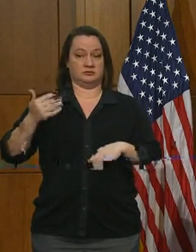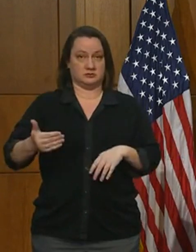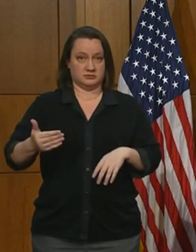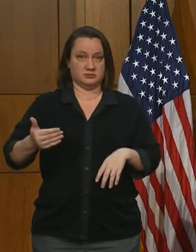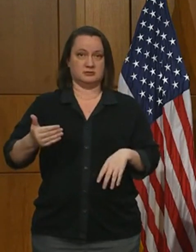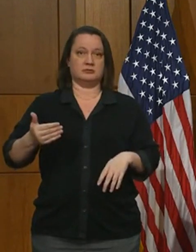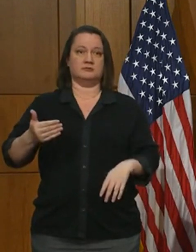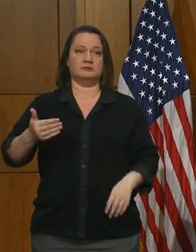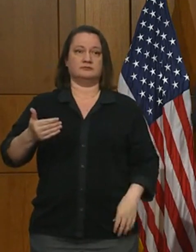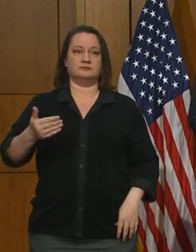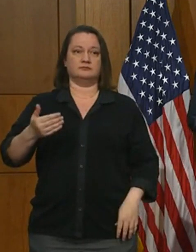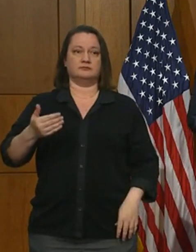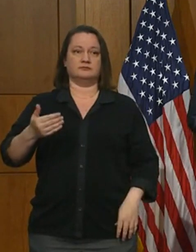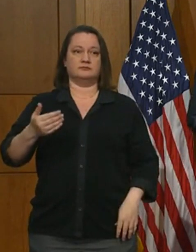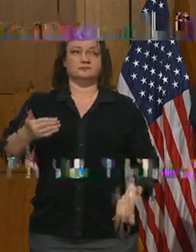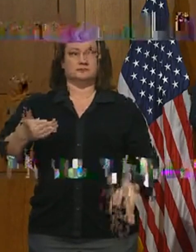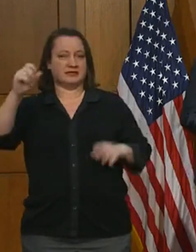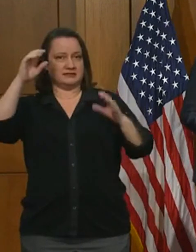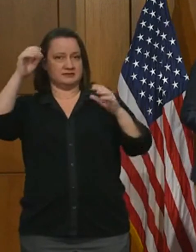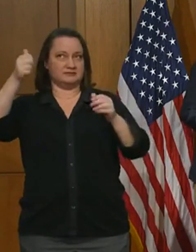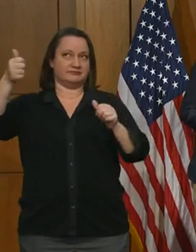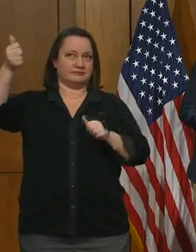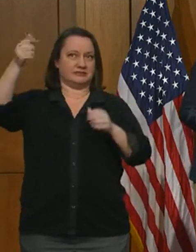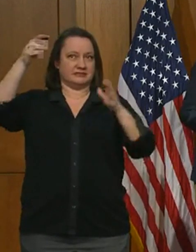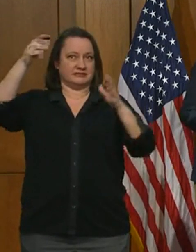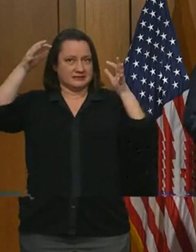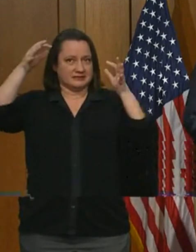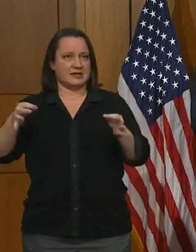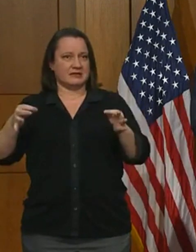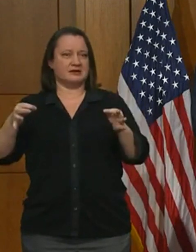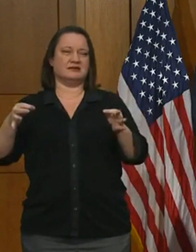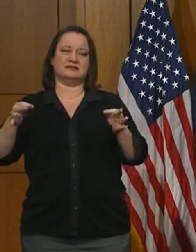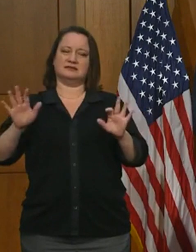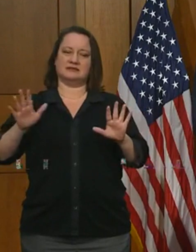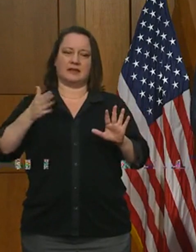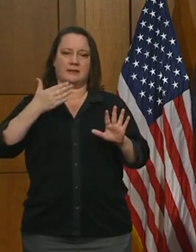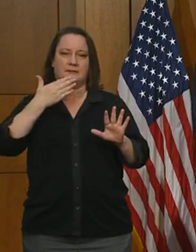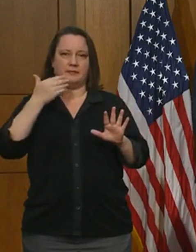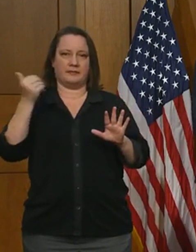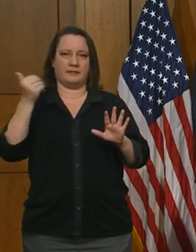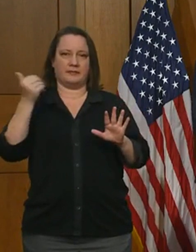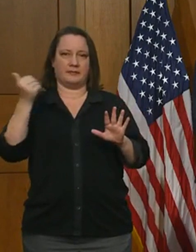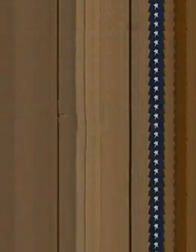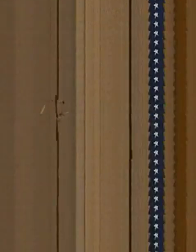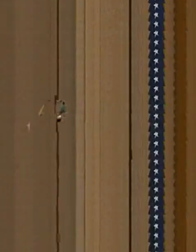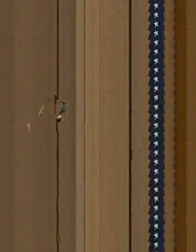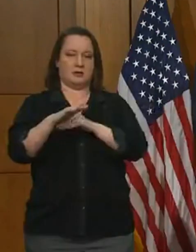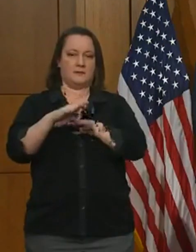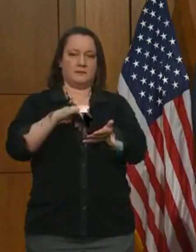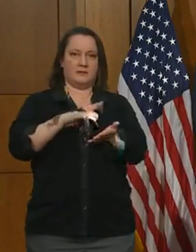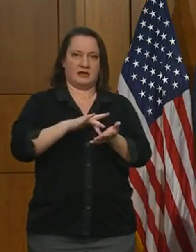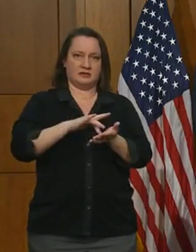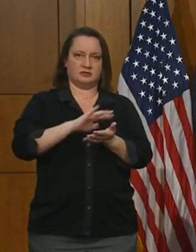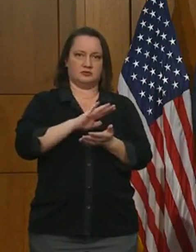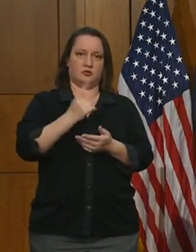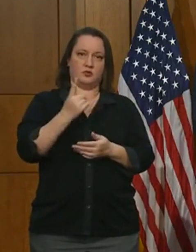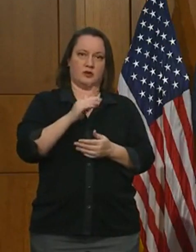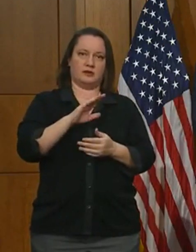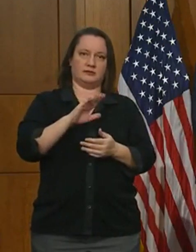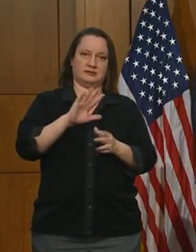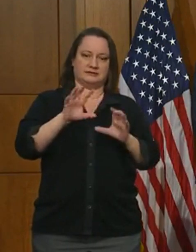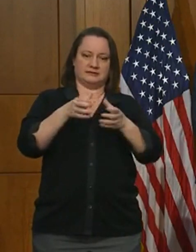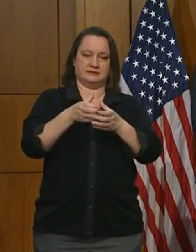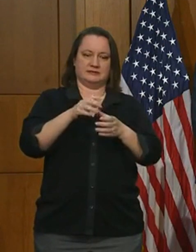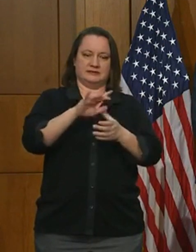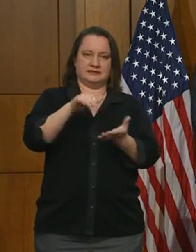the HHS decided that it would be more appropriate to send the medication to a central